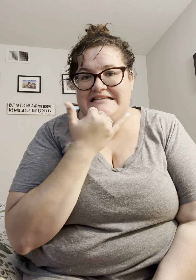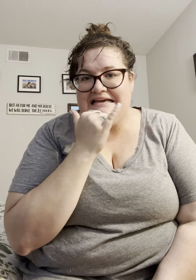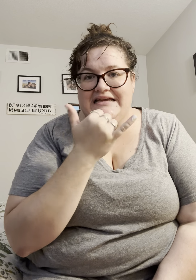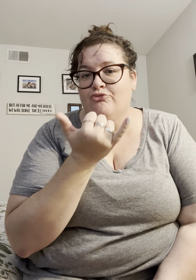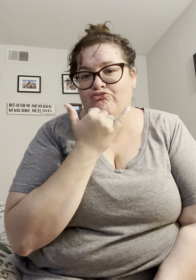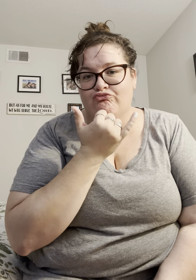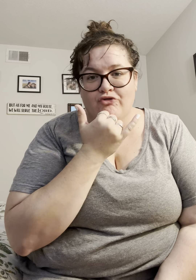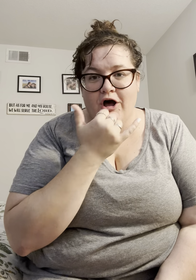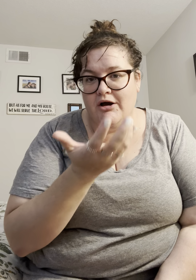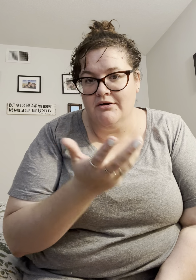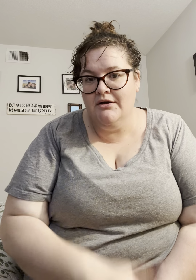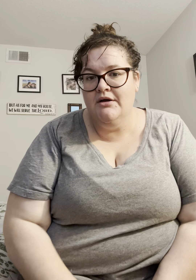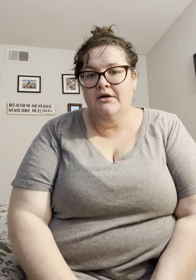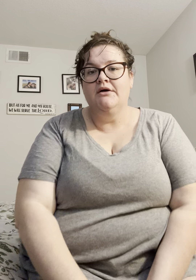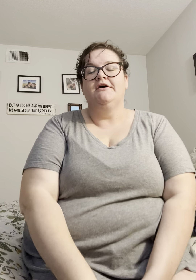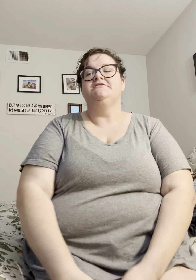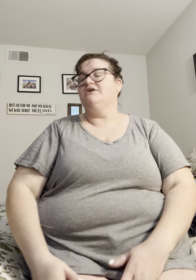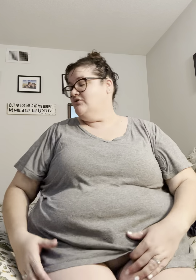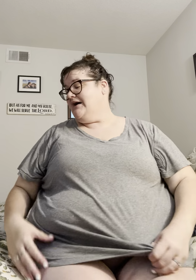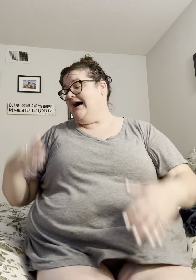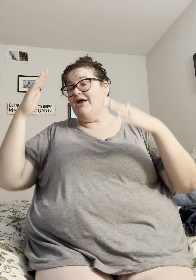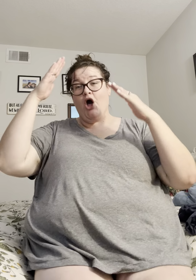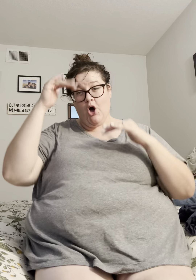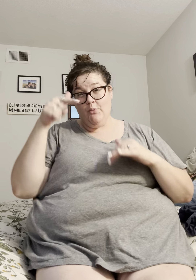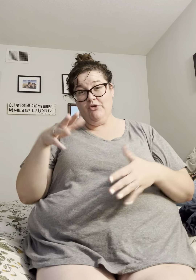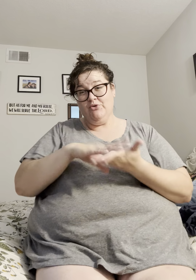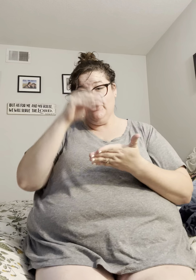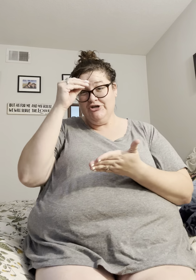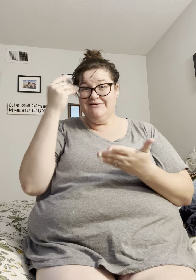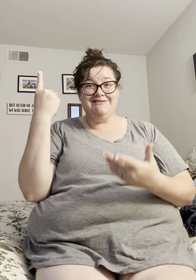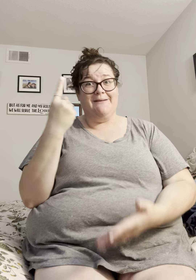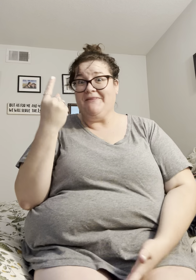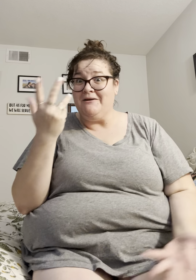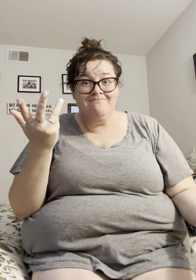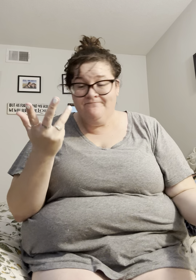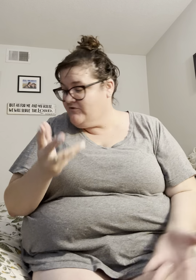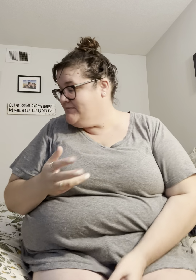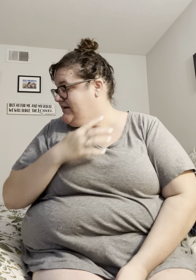mistake, wrong. So I hope you learned something from here.